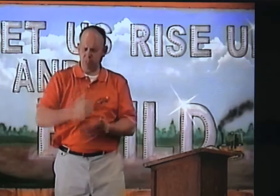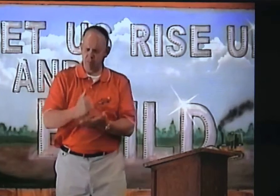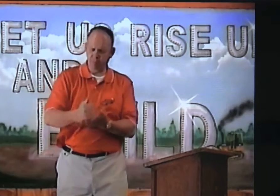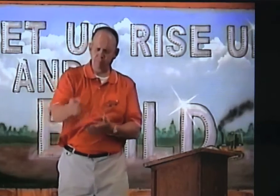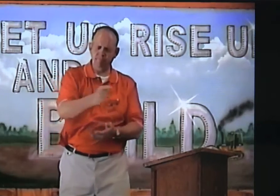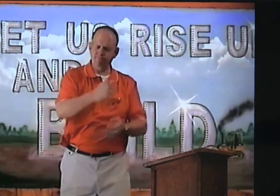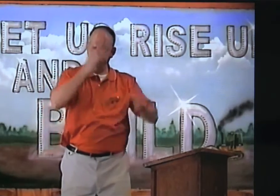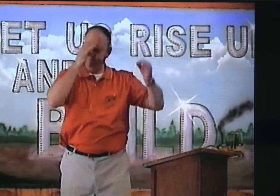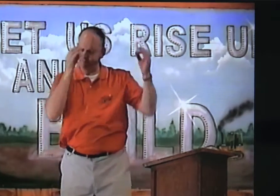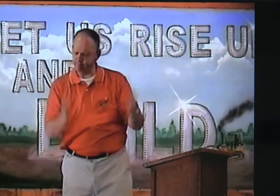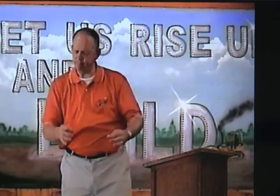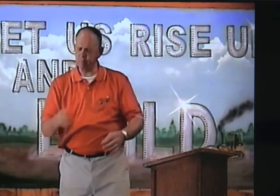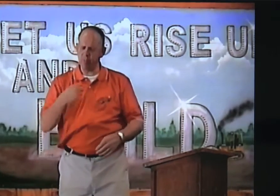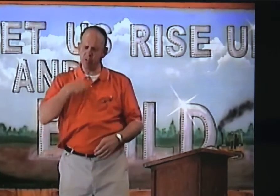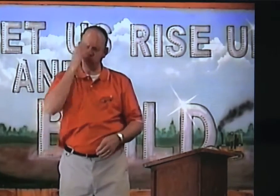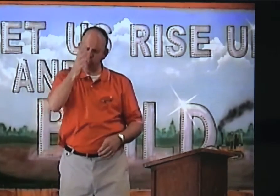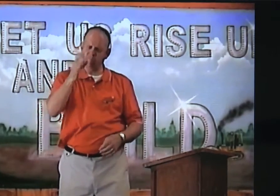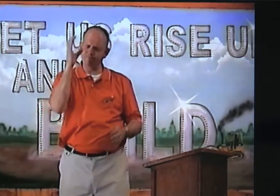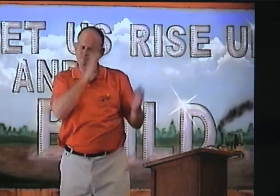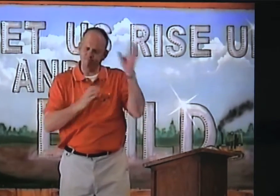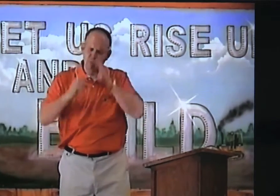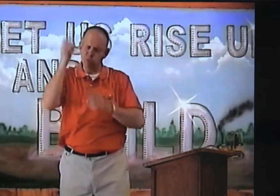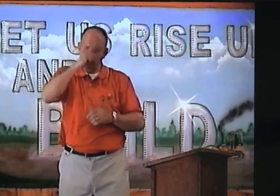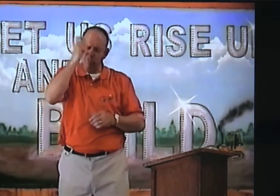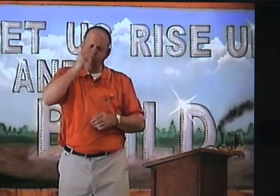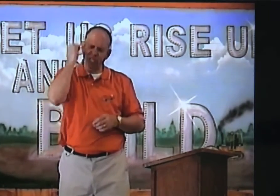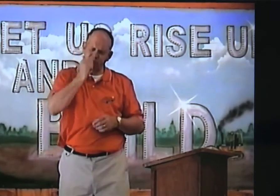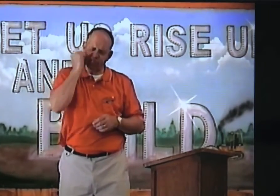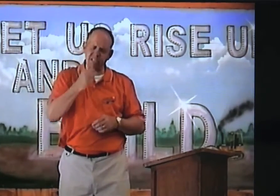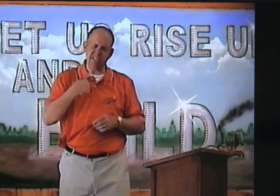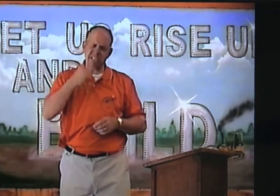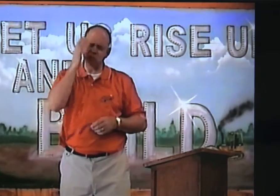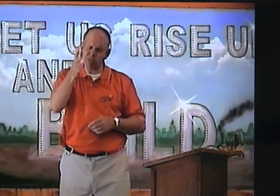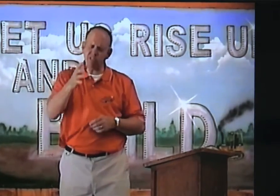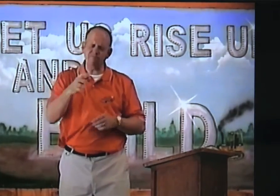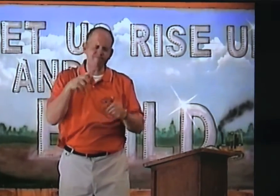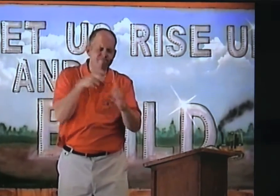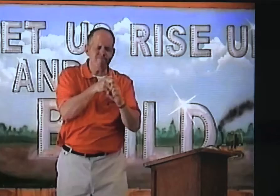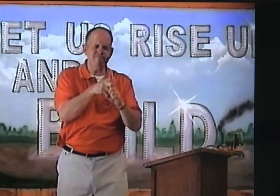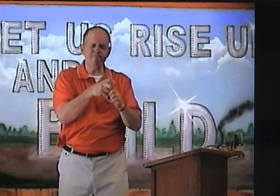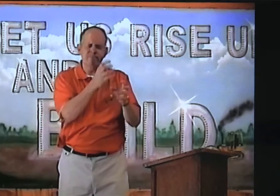Raise your hand, another beside. I will seek for wisdom daily.